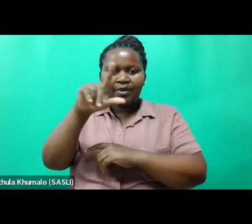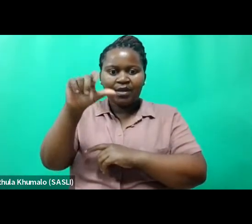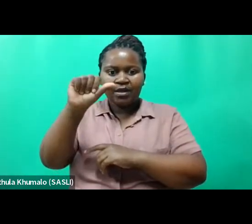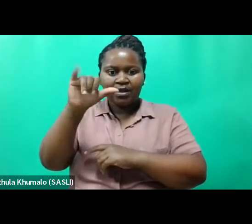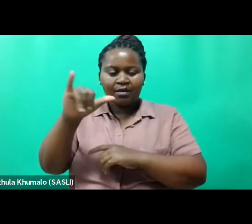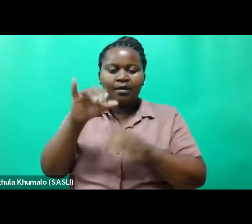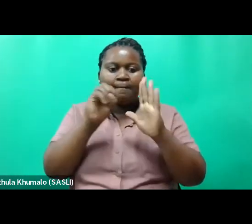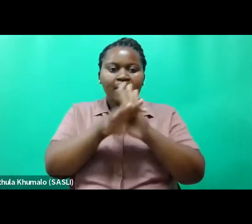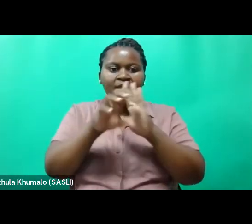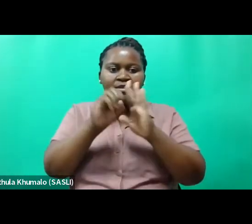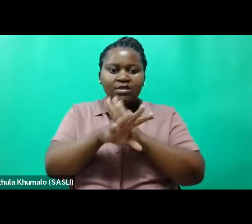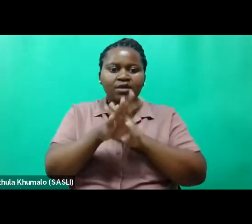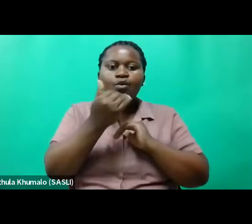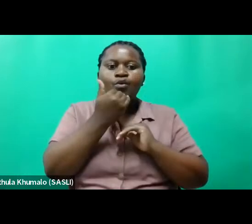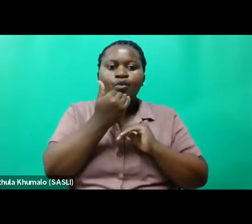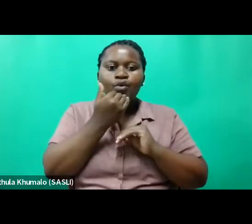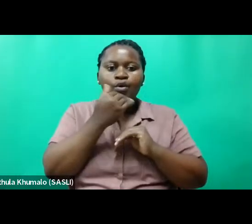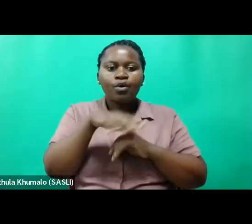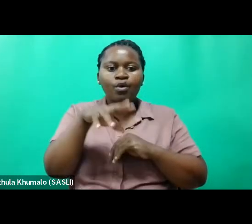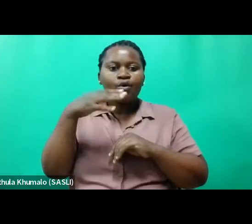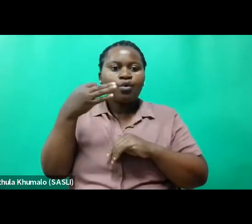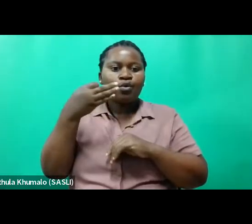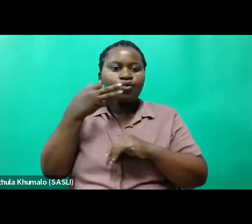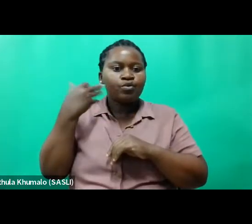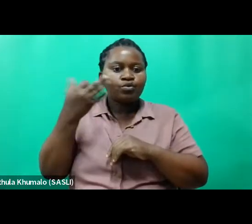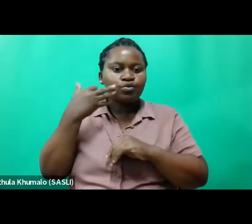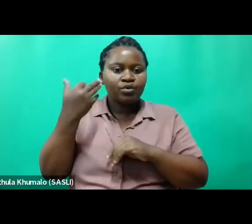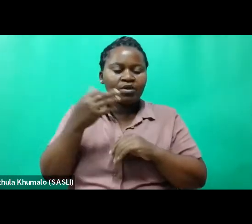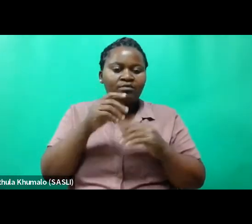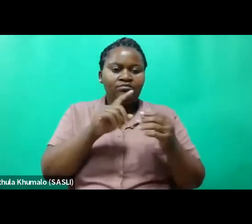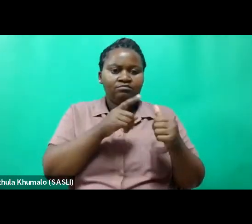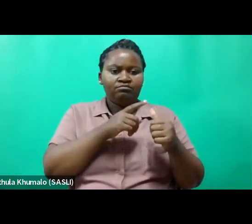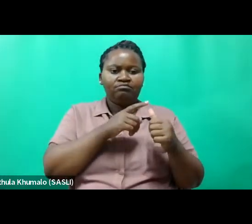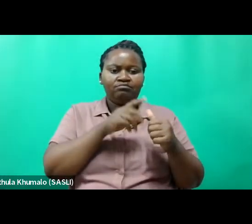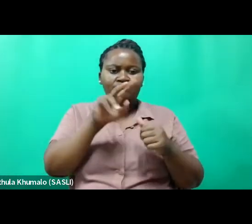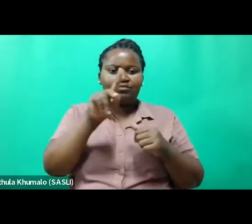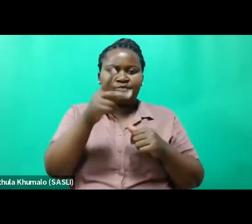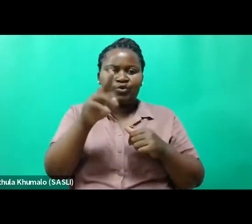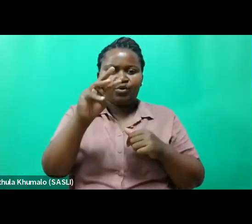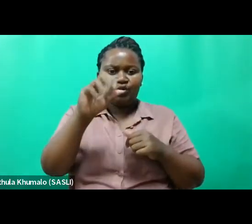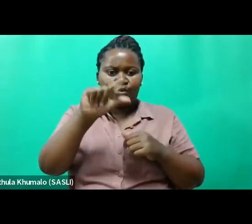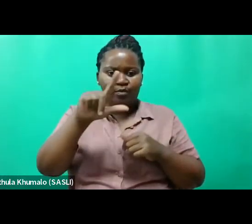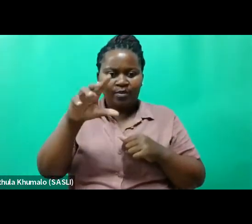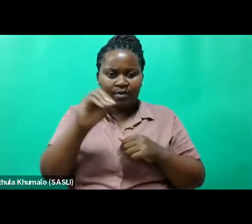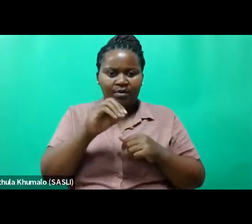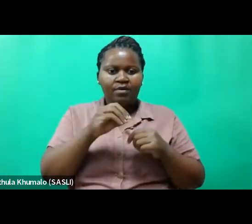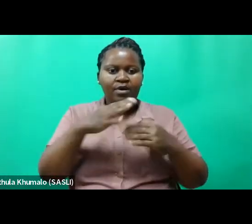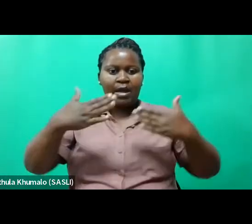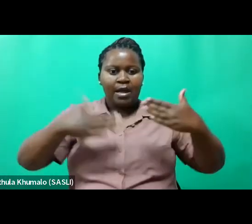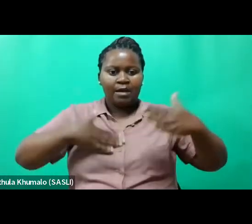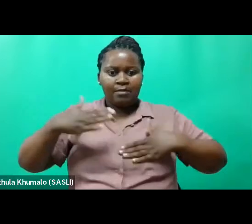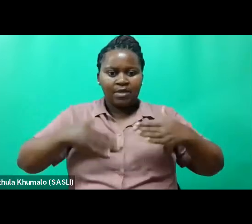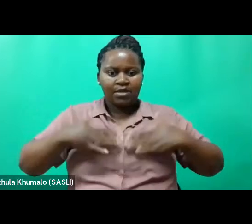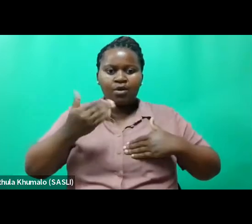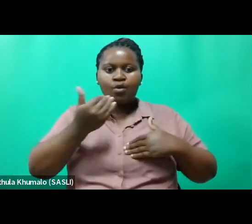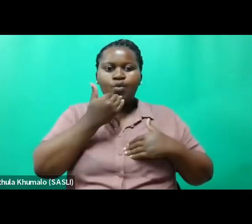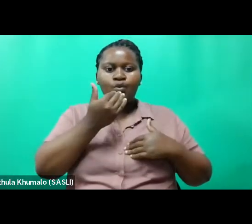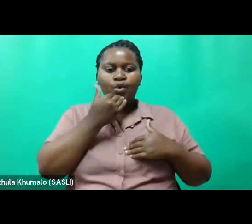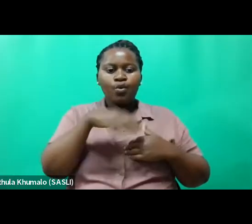Officer, Ms. Noktula Kumalo. Our Administrative Officer, Skulile